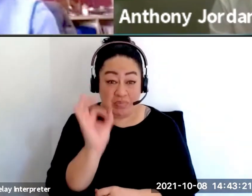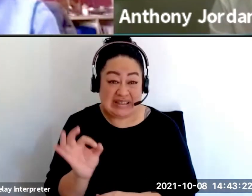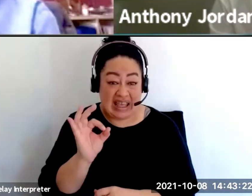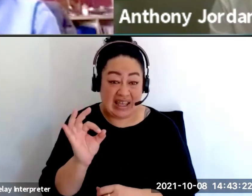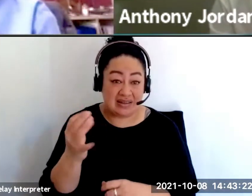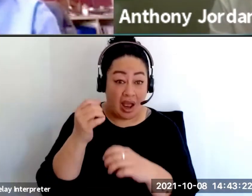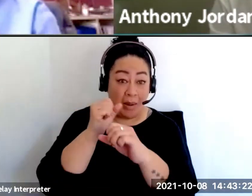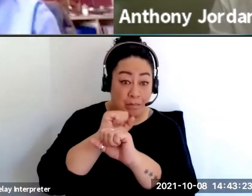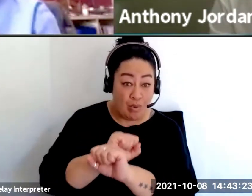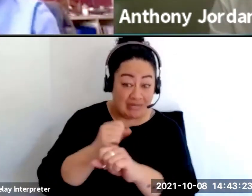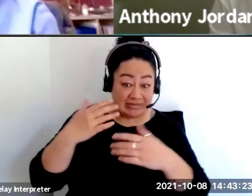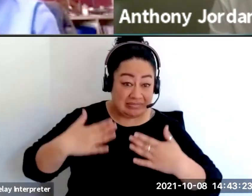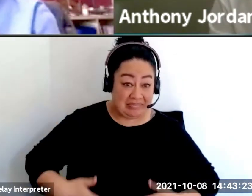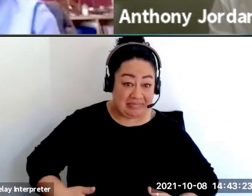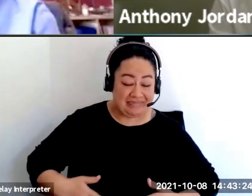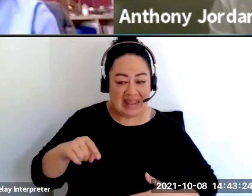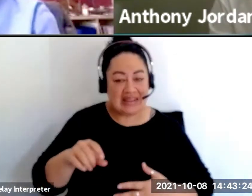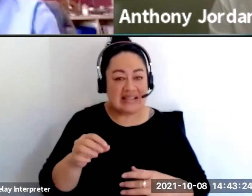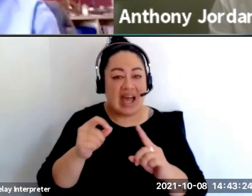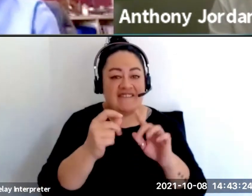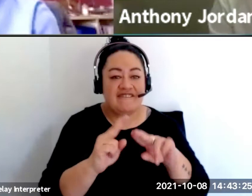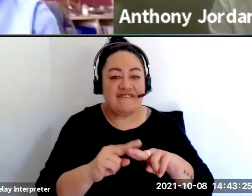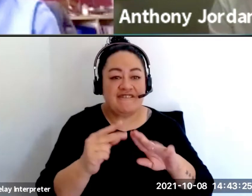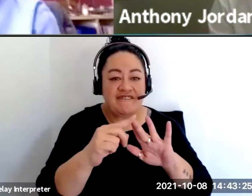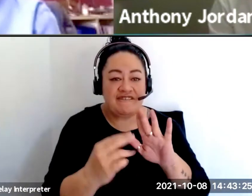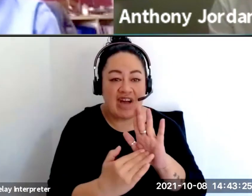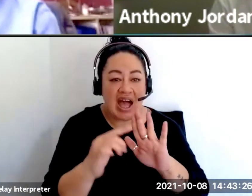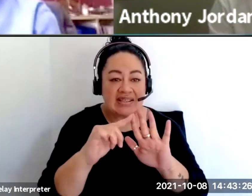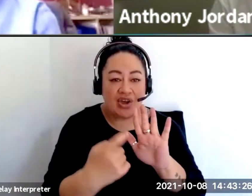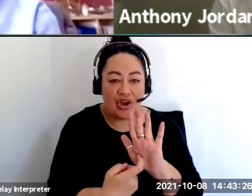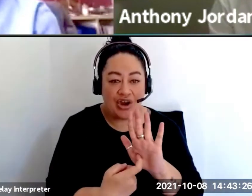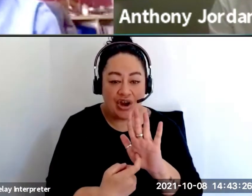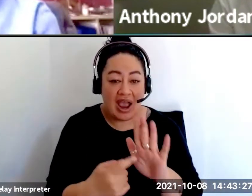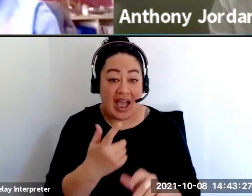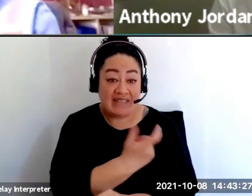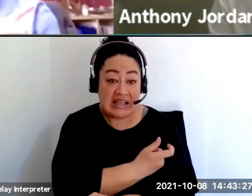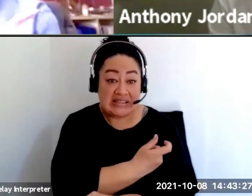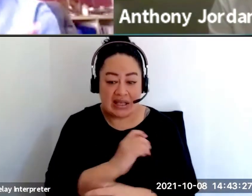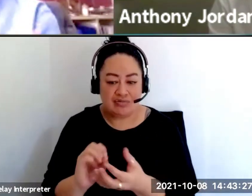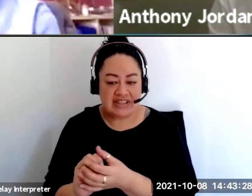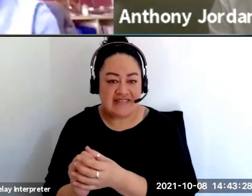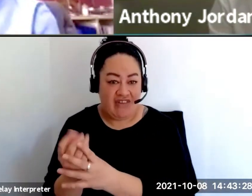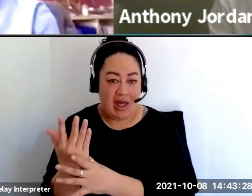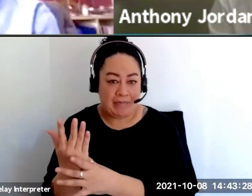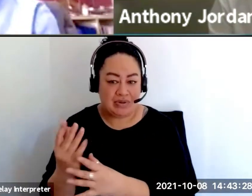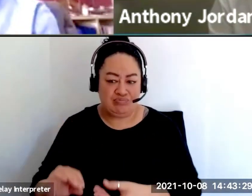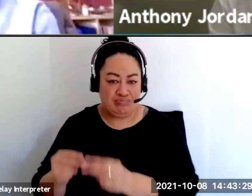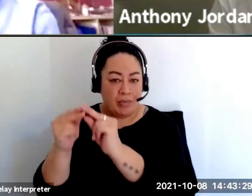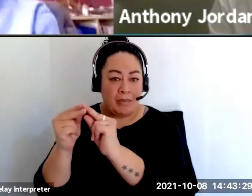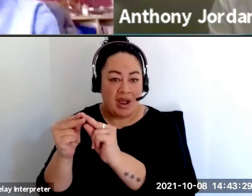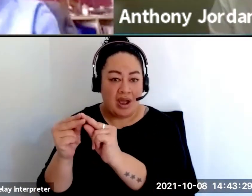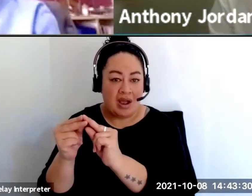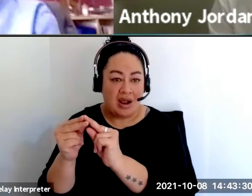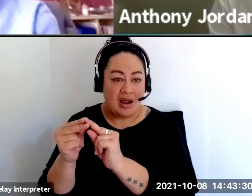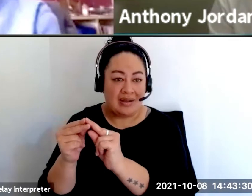this vaccine that we have, the Pfizer vaccine, was actually developed against the first COVID strain that we saw, right, the